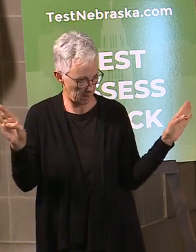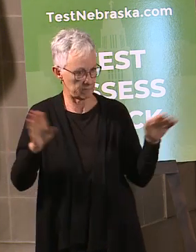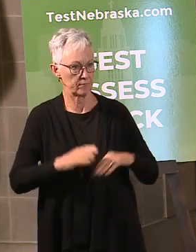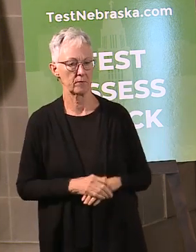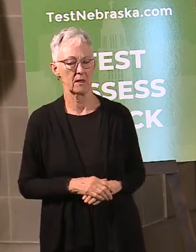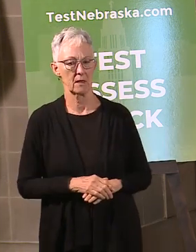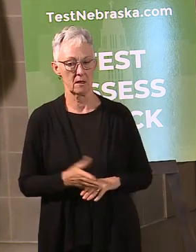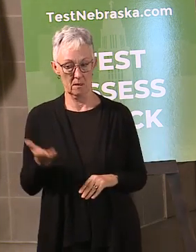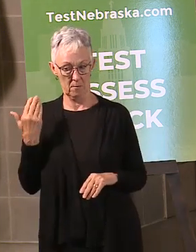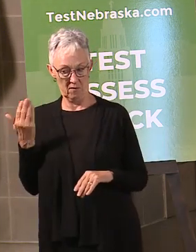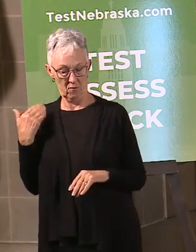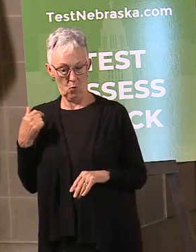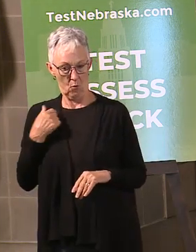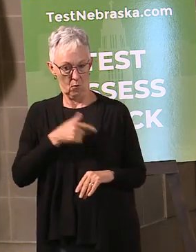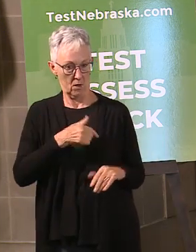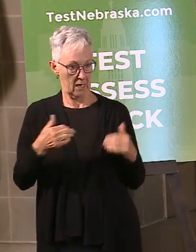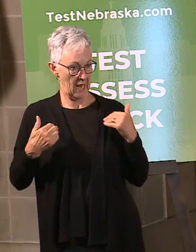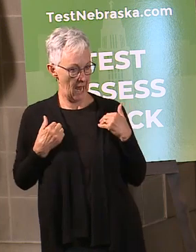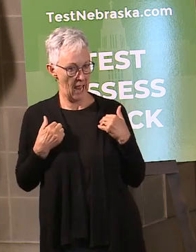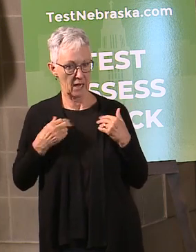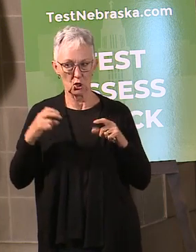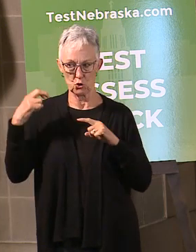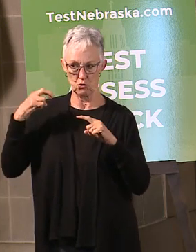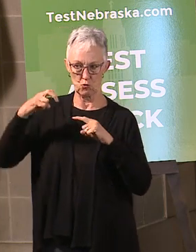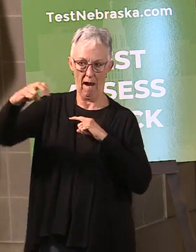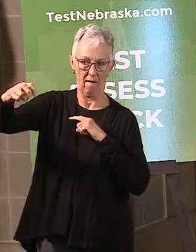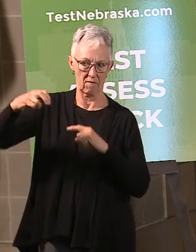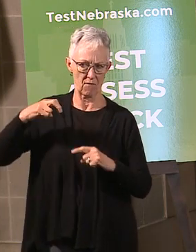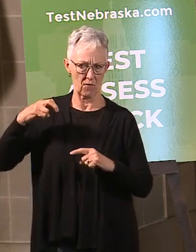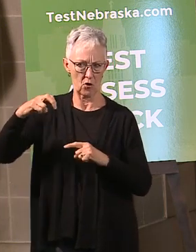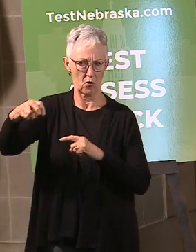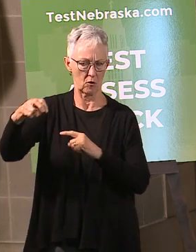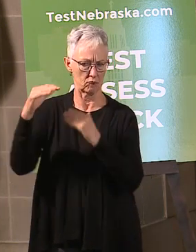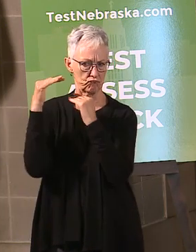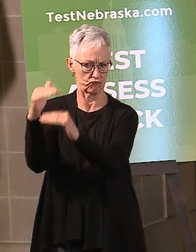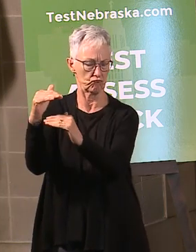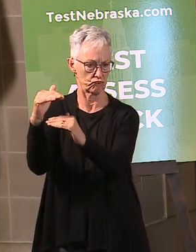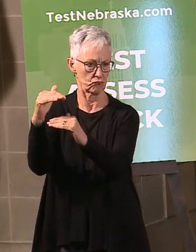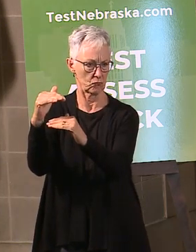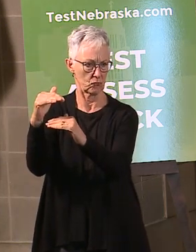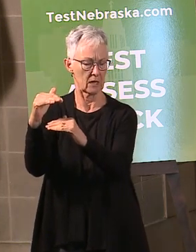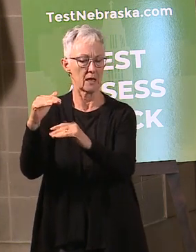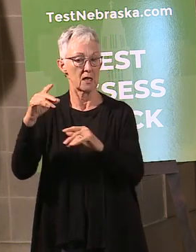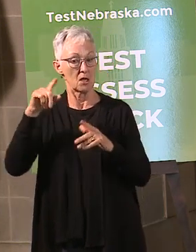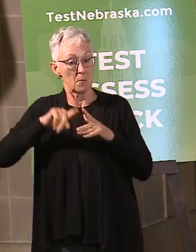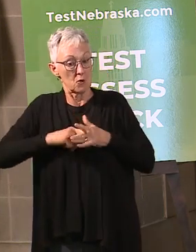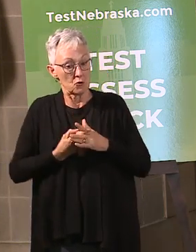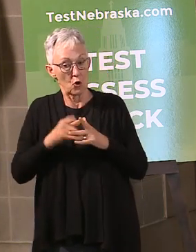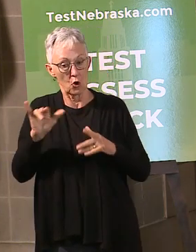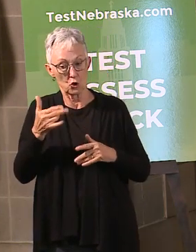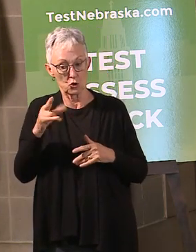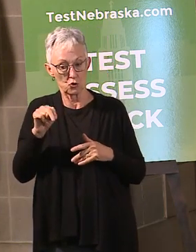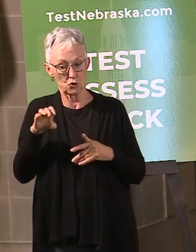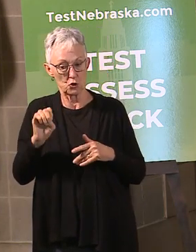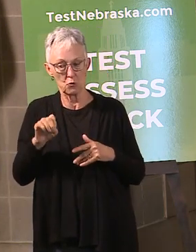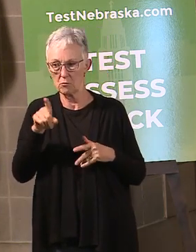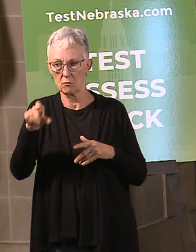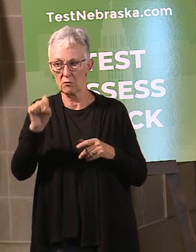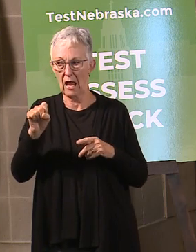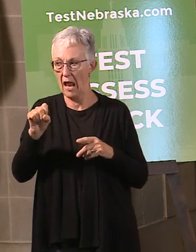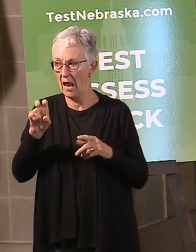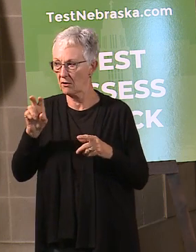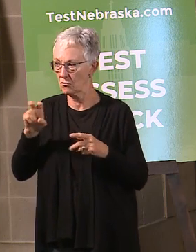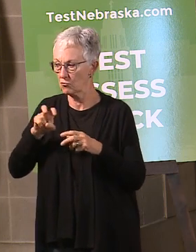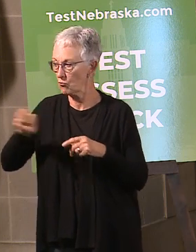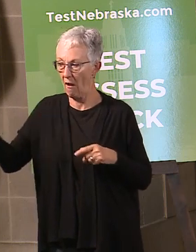quarantine. Our travel quarantine for June will involve international travelers. So if you are an international traveler